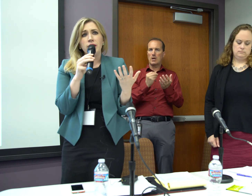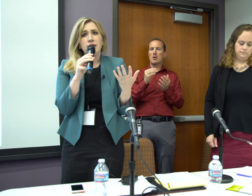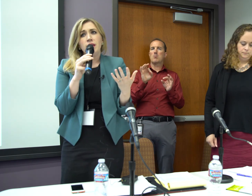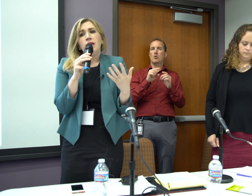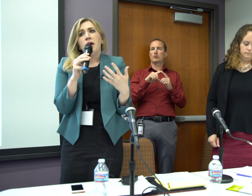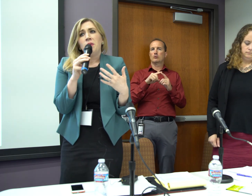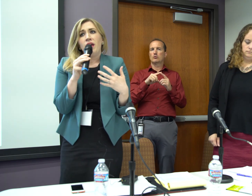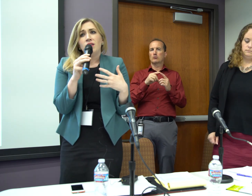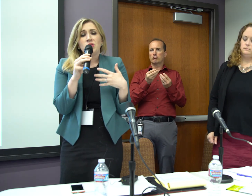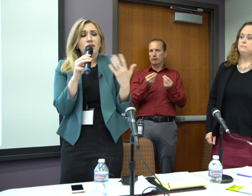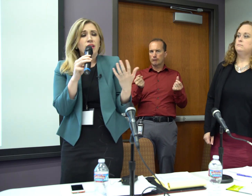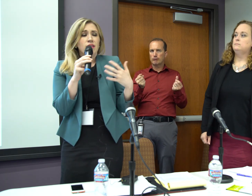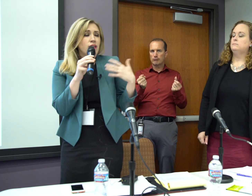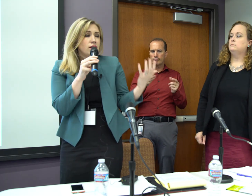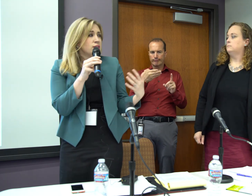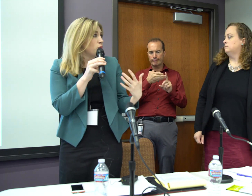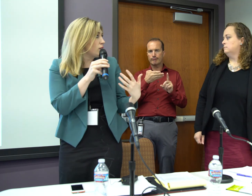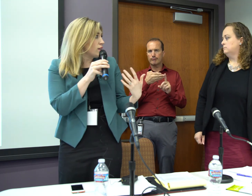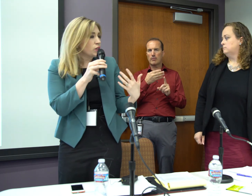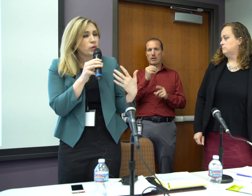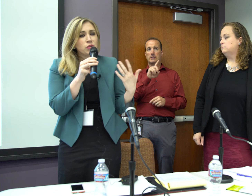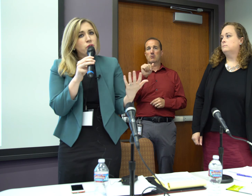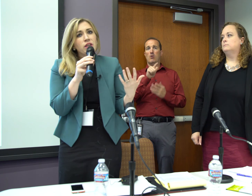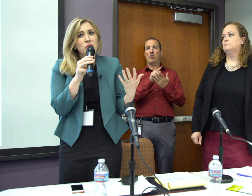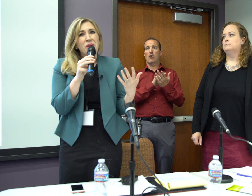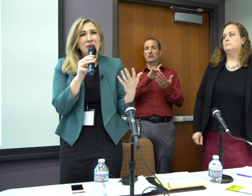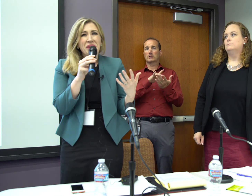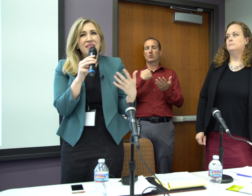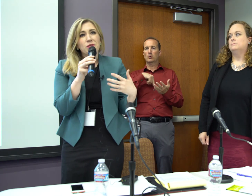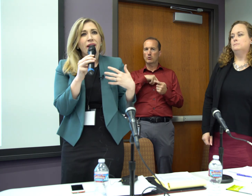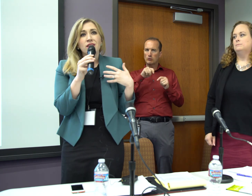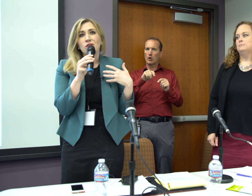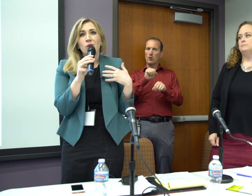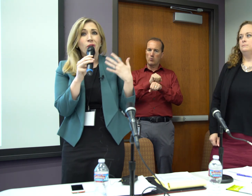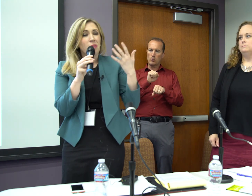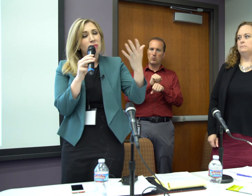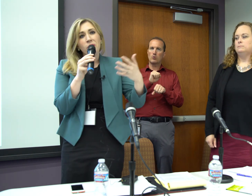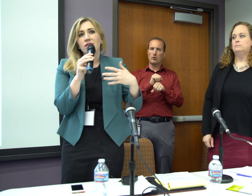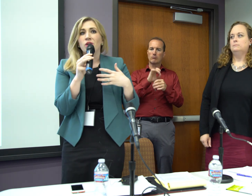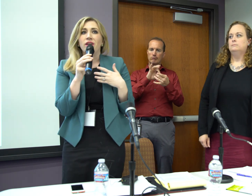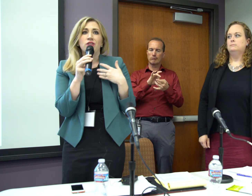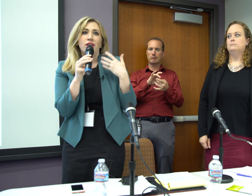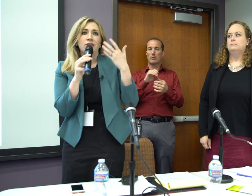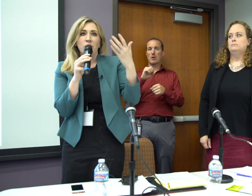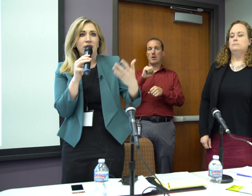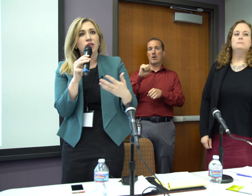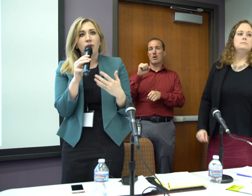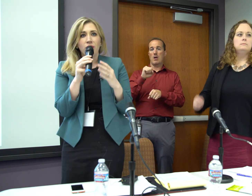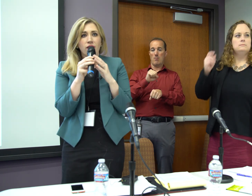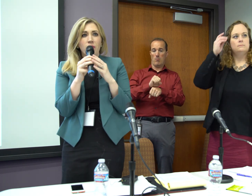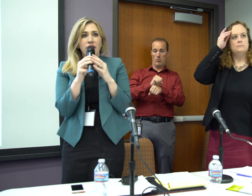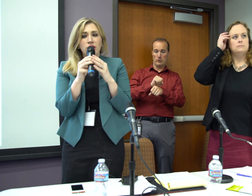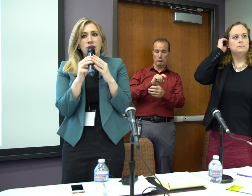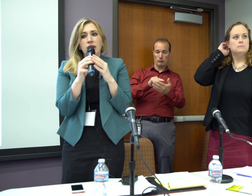to address. And certainly the Disability Law Center, we do try to do work with respect to employment discrimination, discrimination